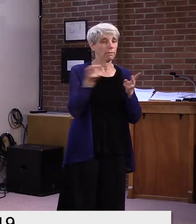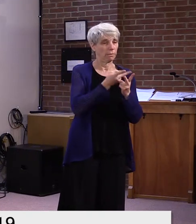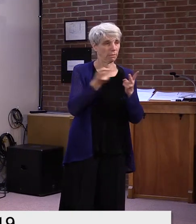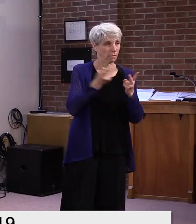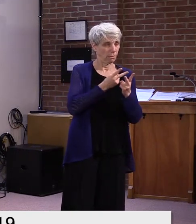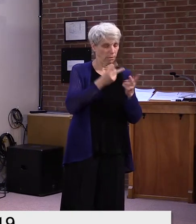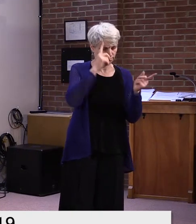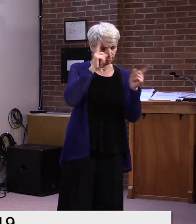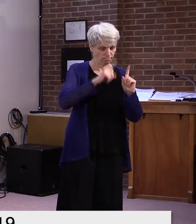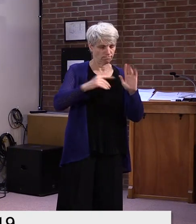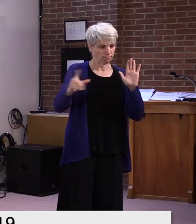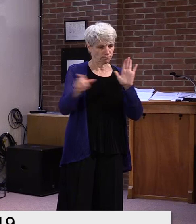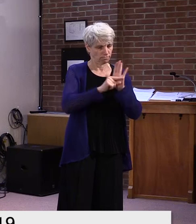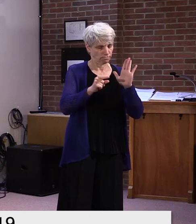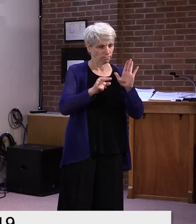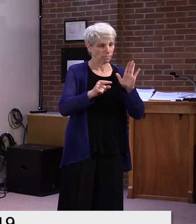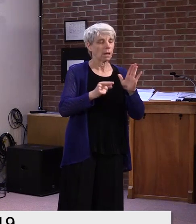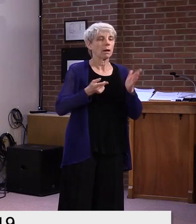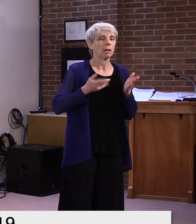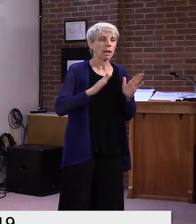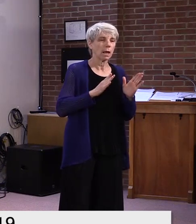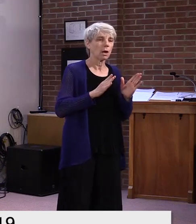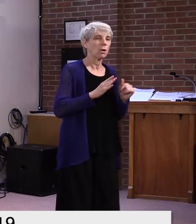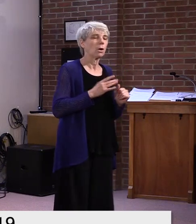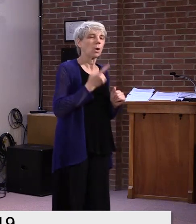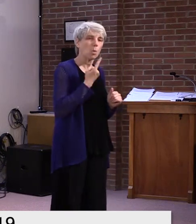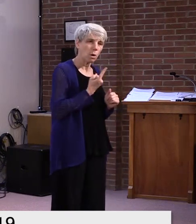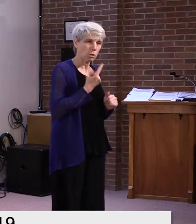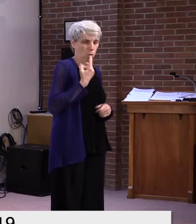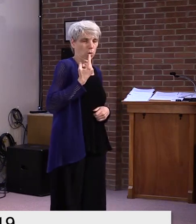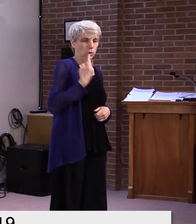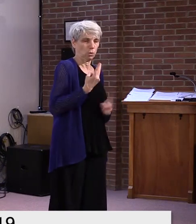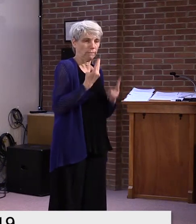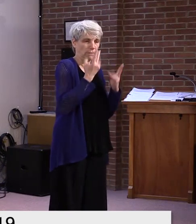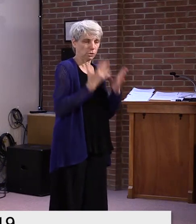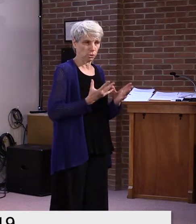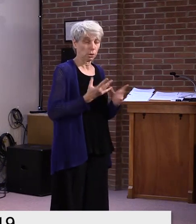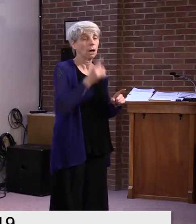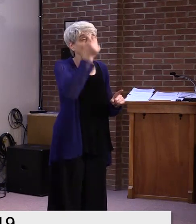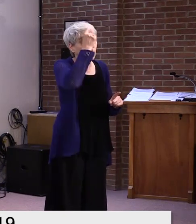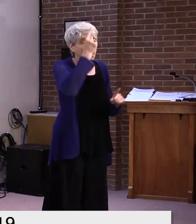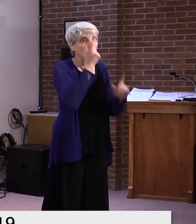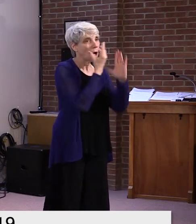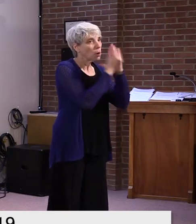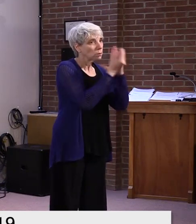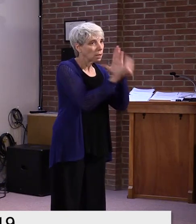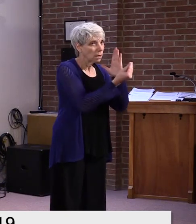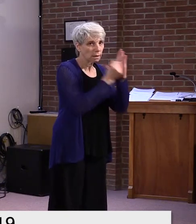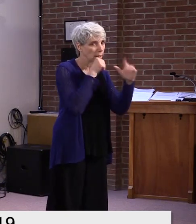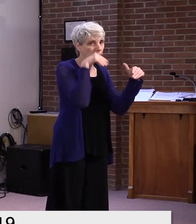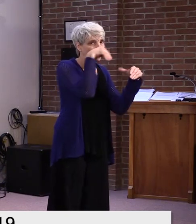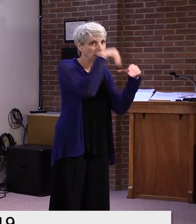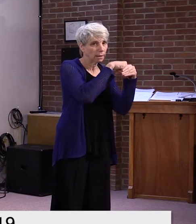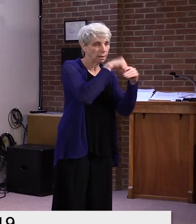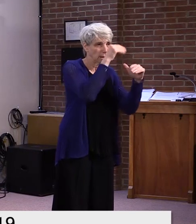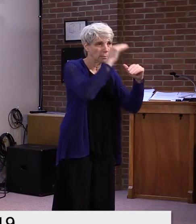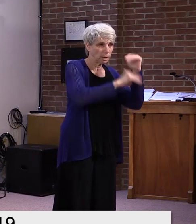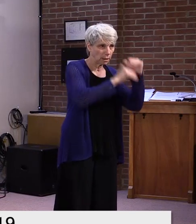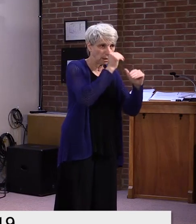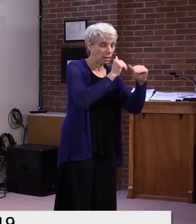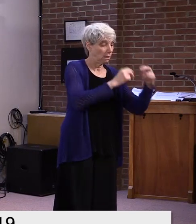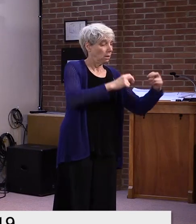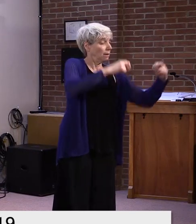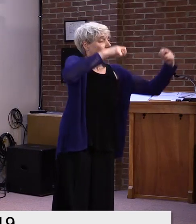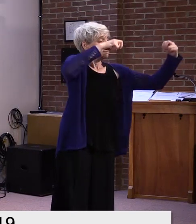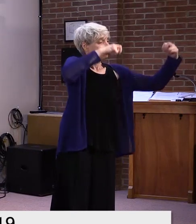allowed for visitation up to two visitors as long as it was outdoors and socially distanced, and face coverings